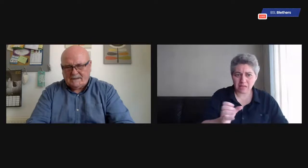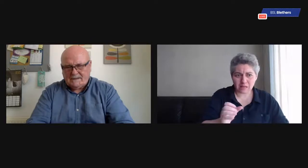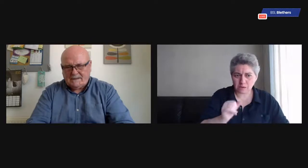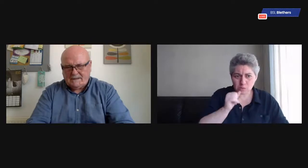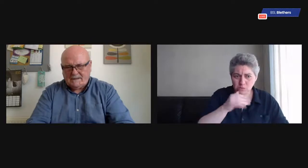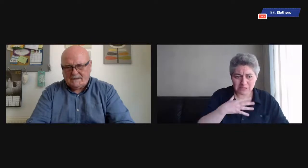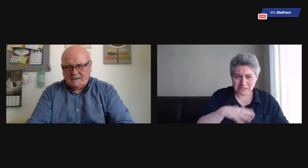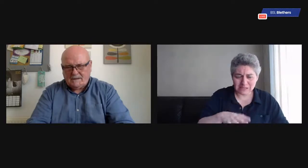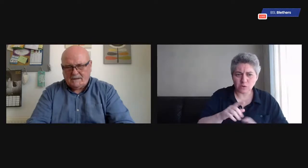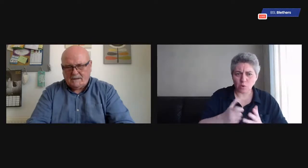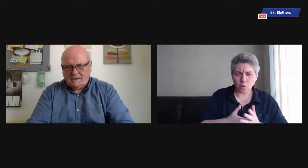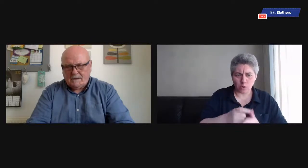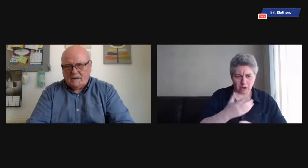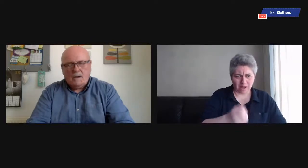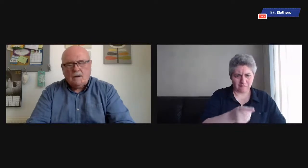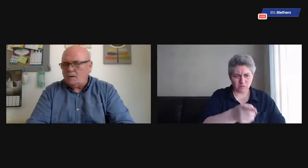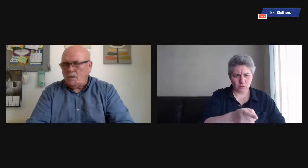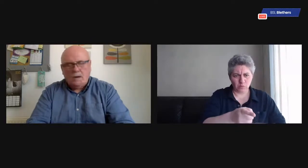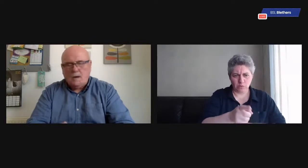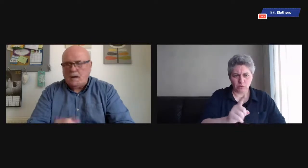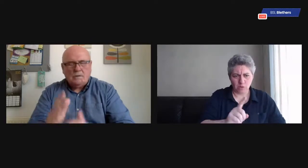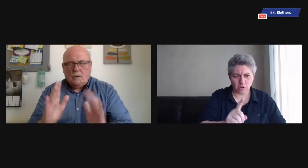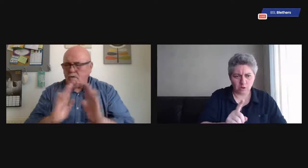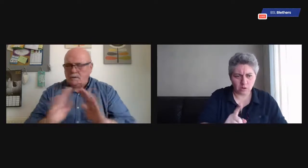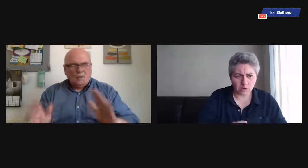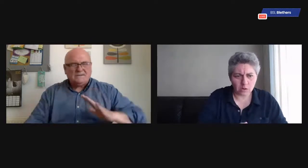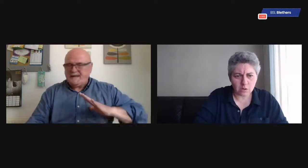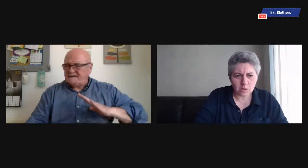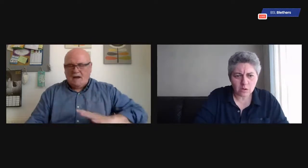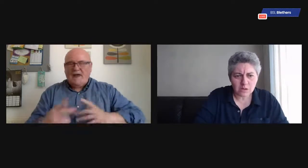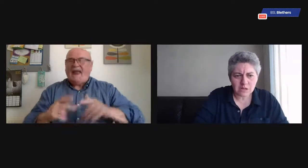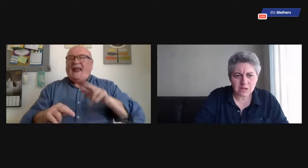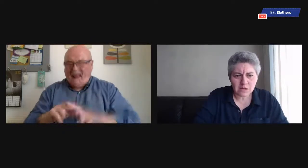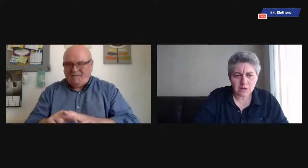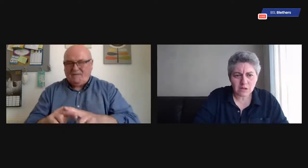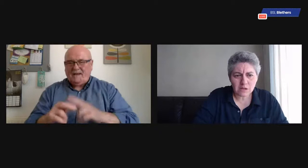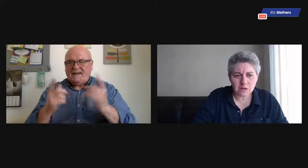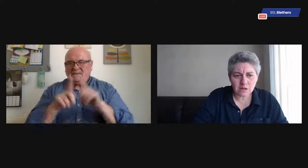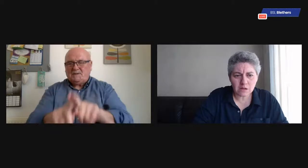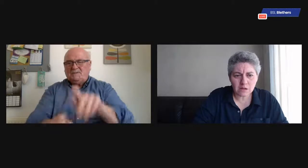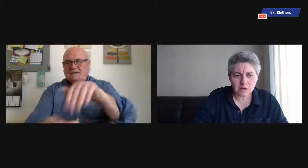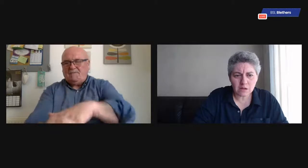that's fine. But we don't need a deaf relay